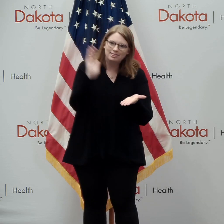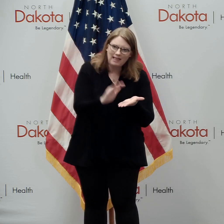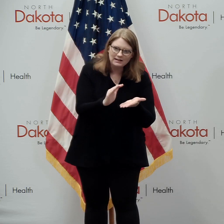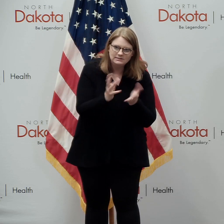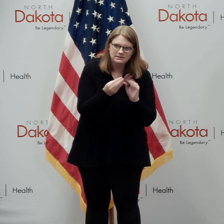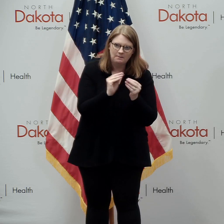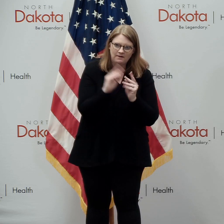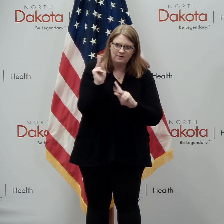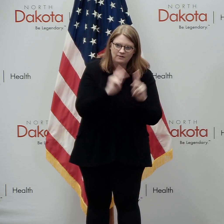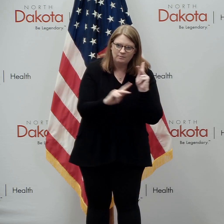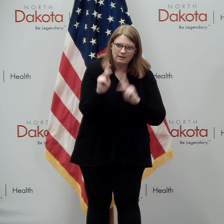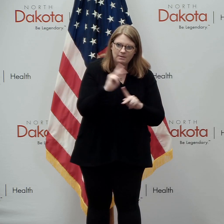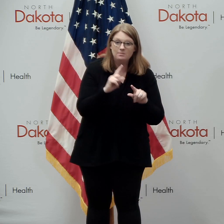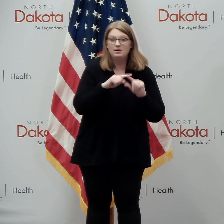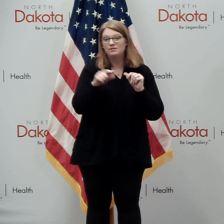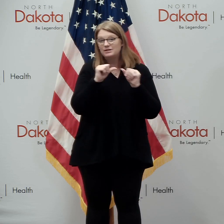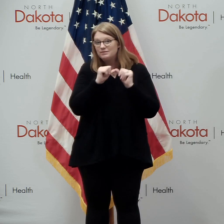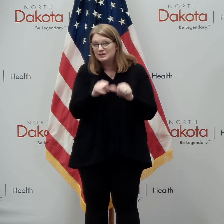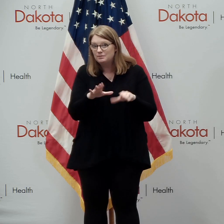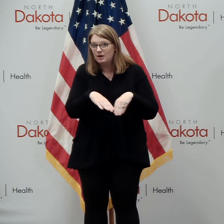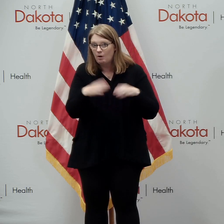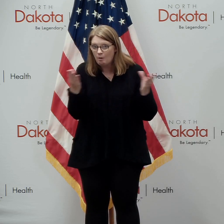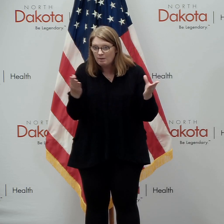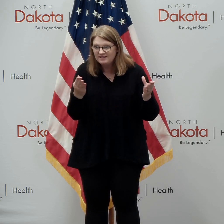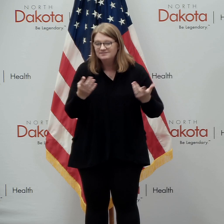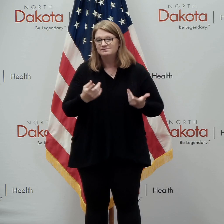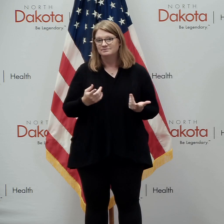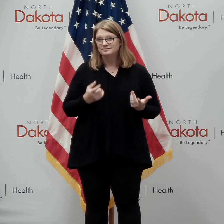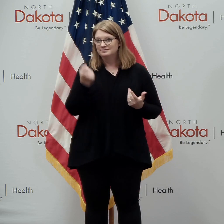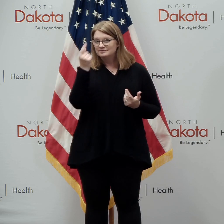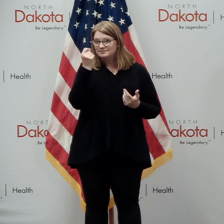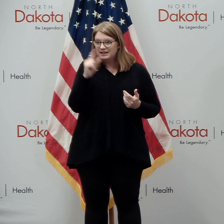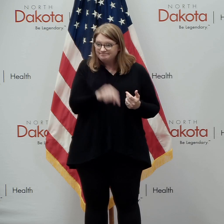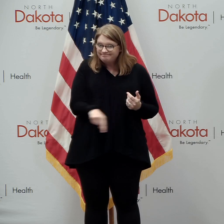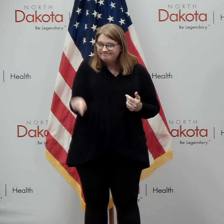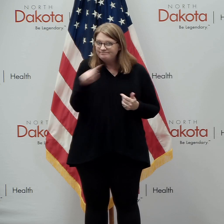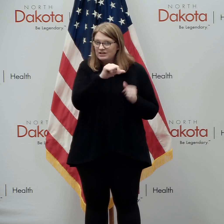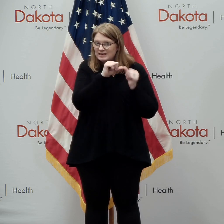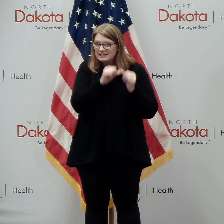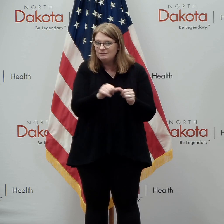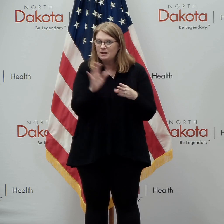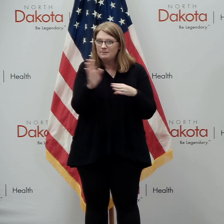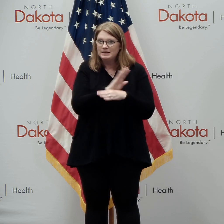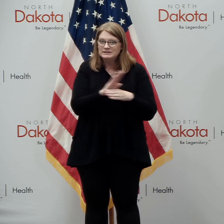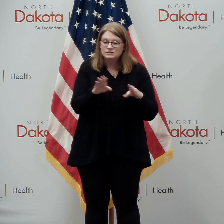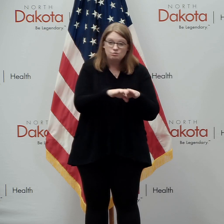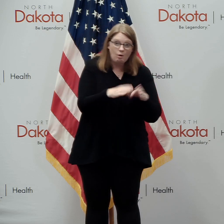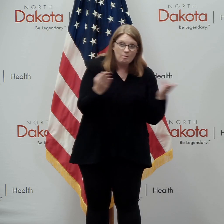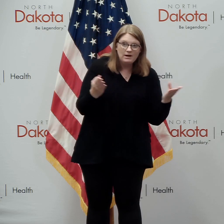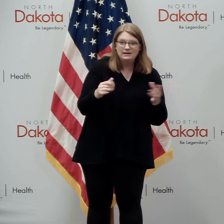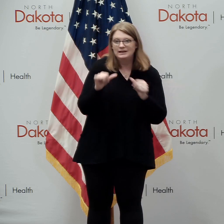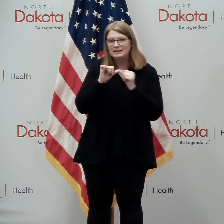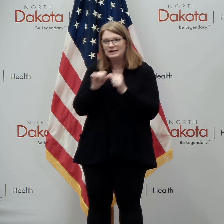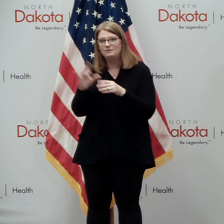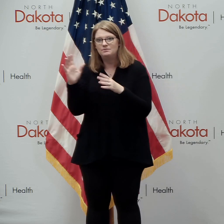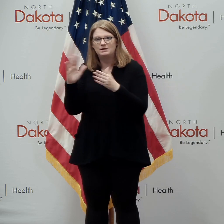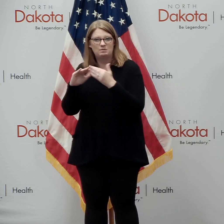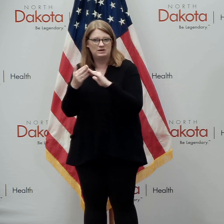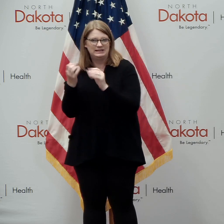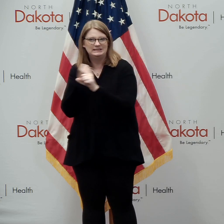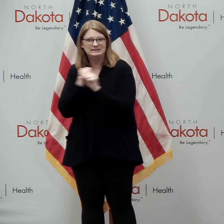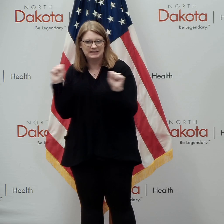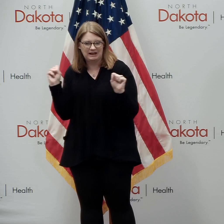this is an opportunity for everyone to be proactive, to keep the businesses open, keep our communities safe. Our long-term